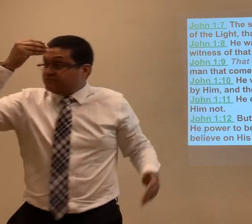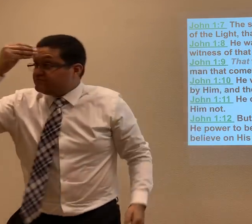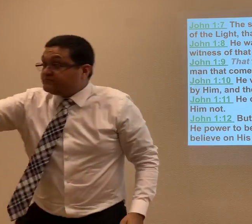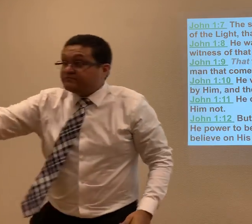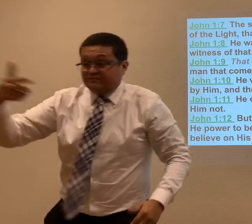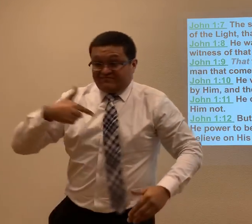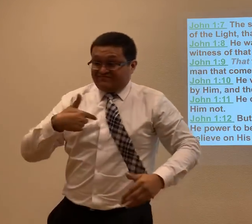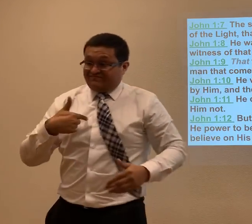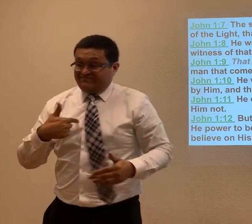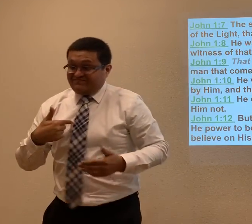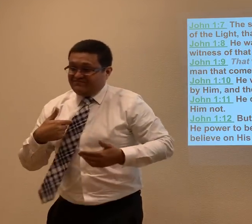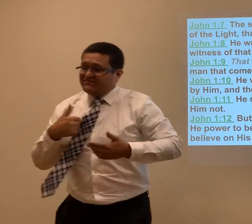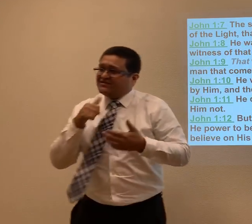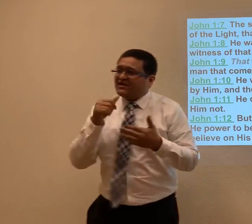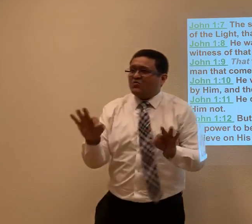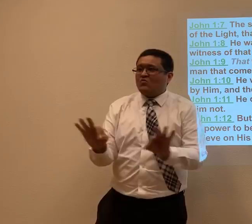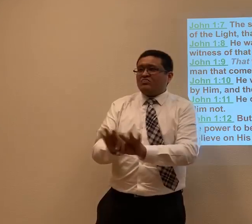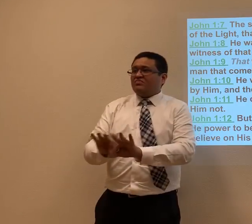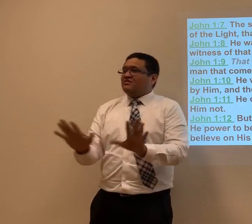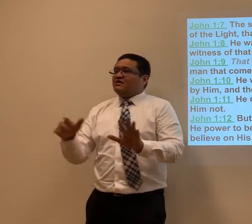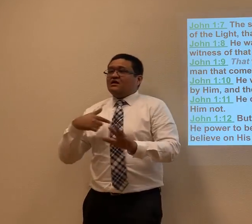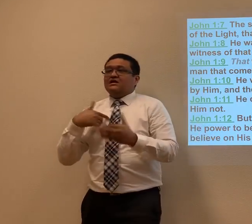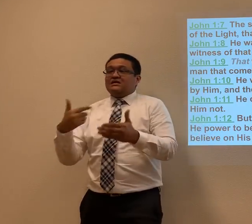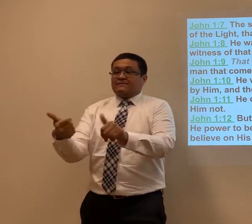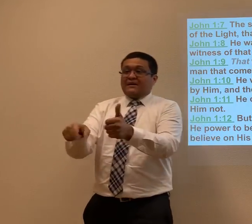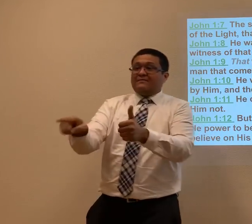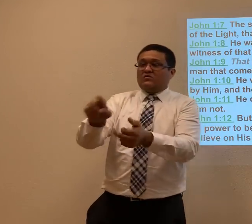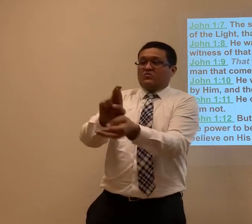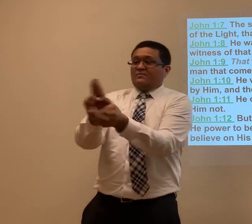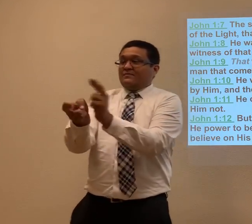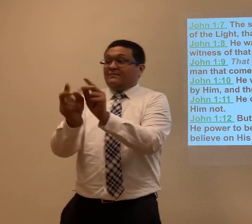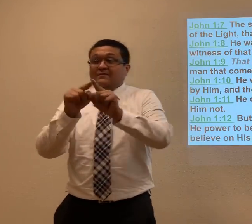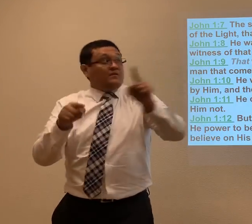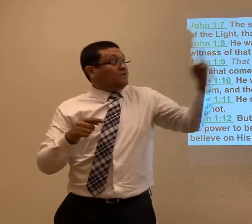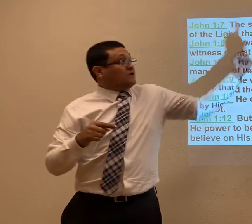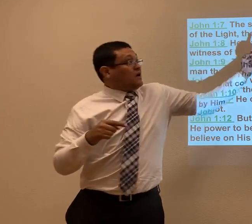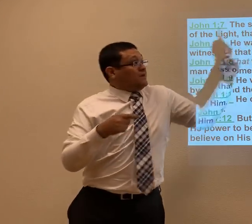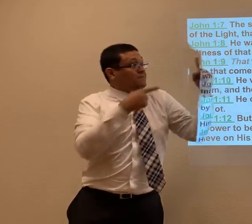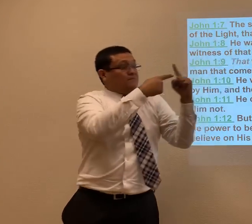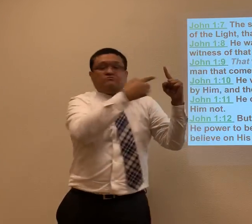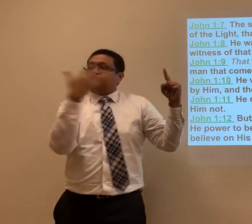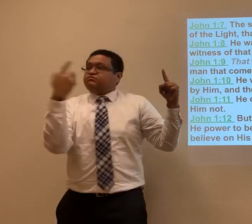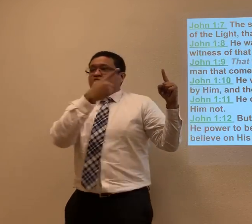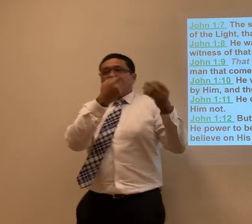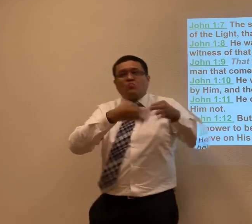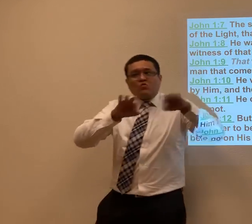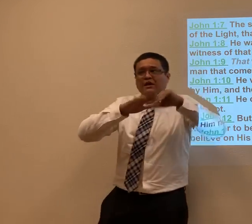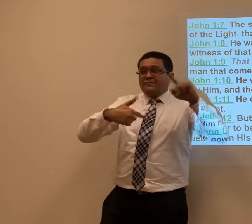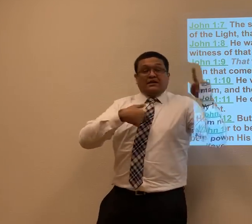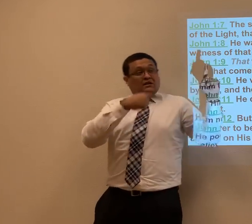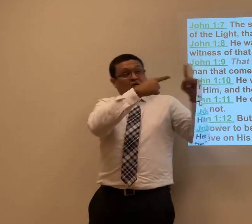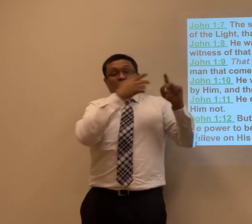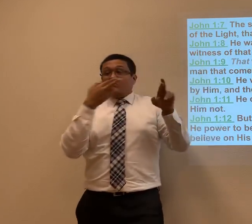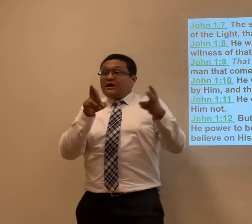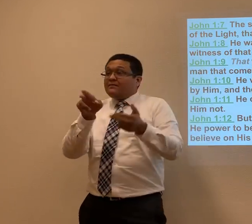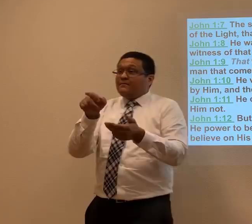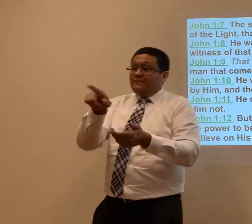here to tell people about it. He said, I am not worthy. I baptize you into repentance, but there's one that cometh after